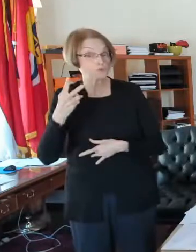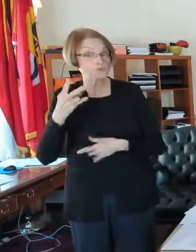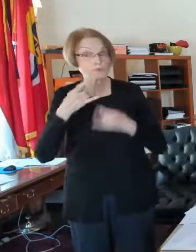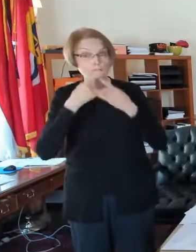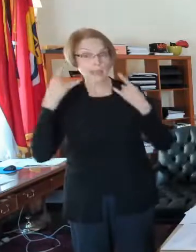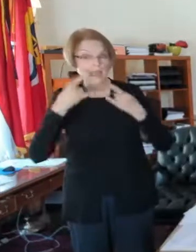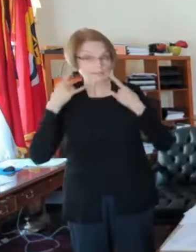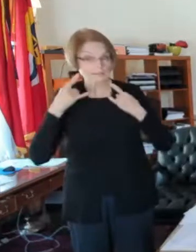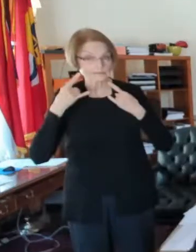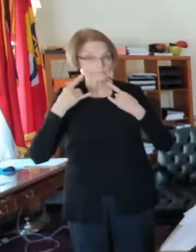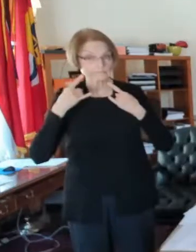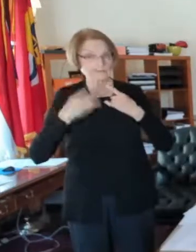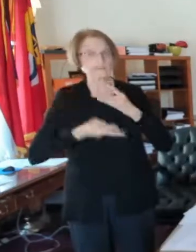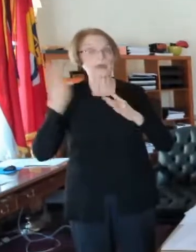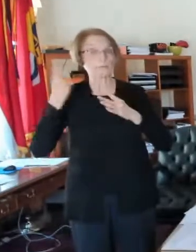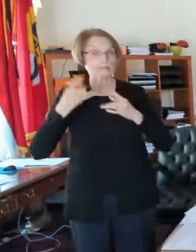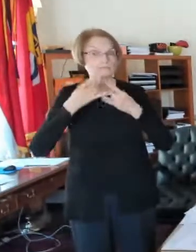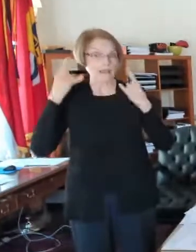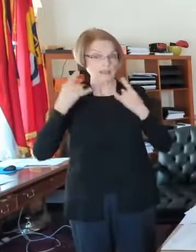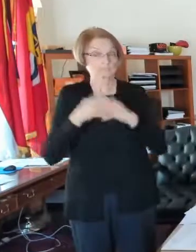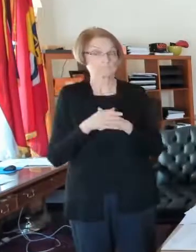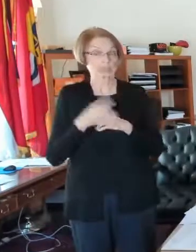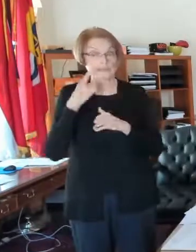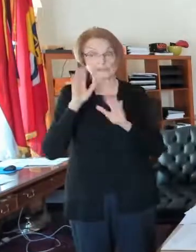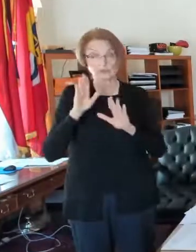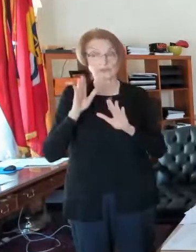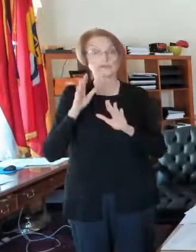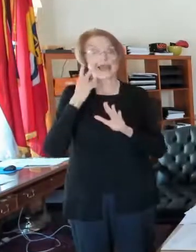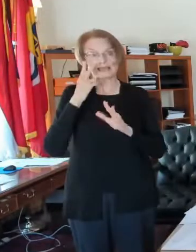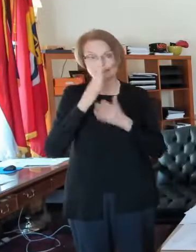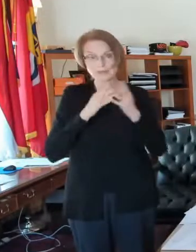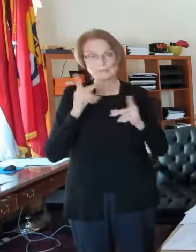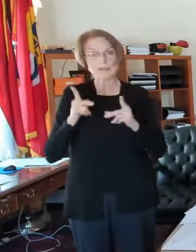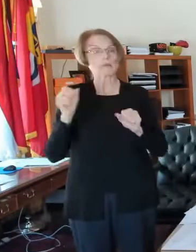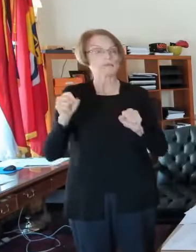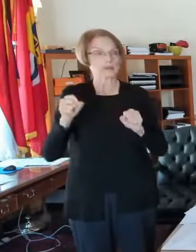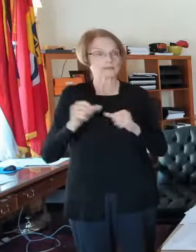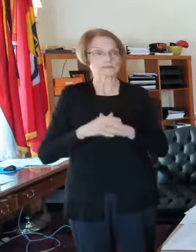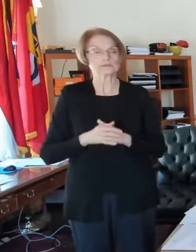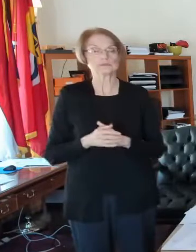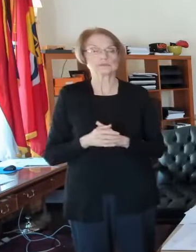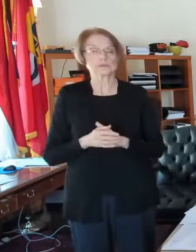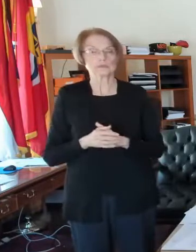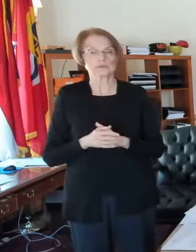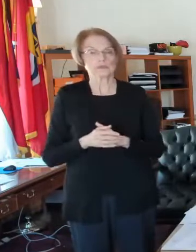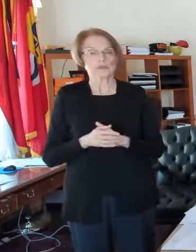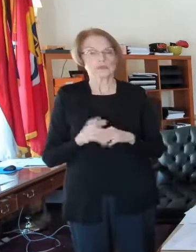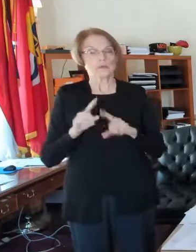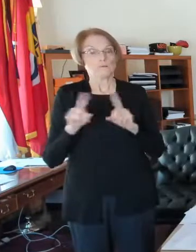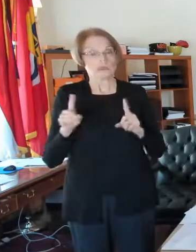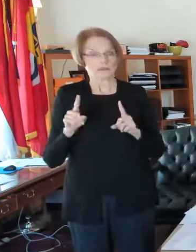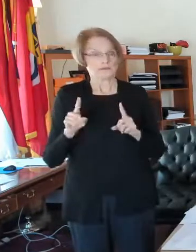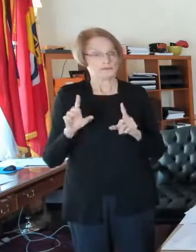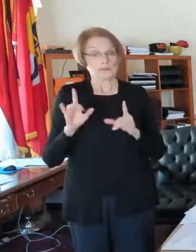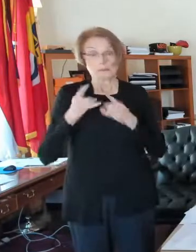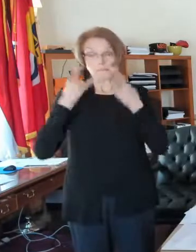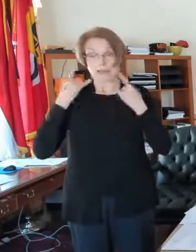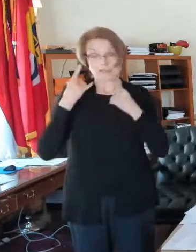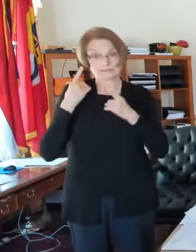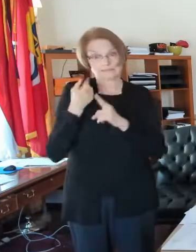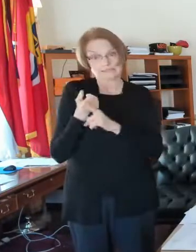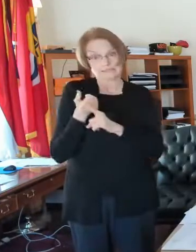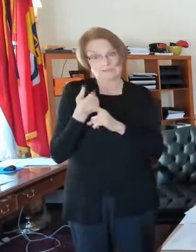on them. I think that's great. I see some people doing that, but just this mask wearing is